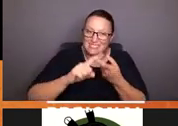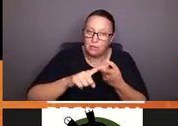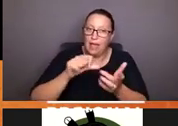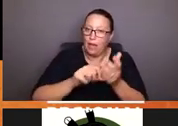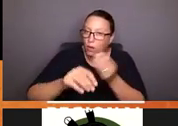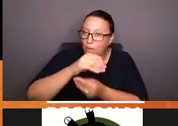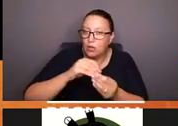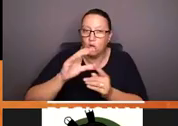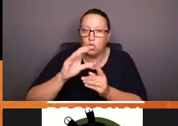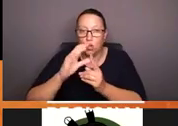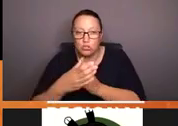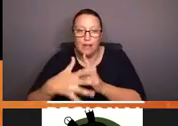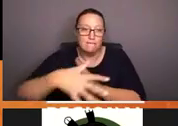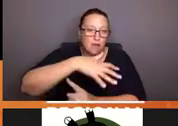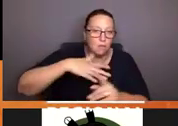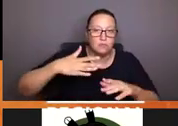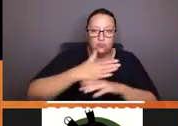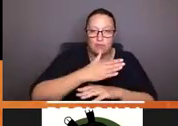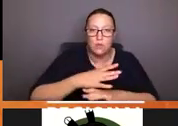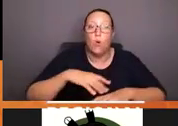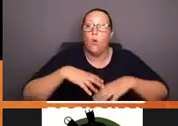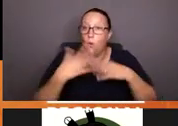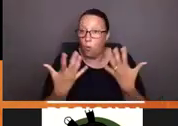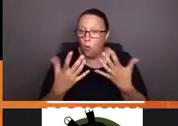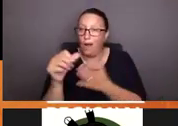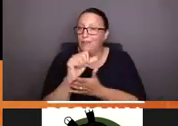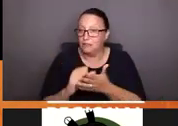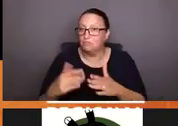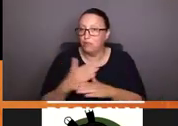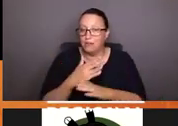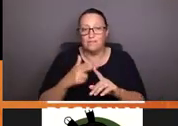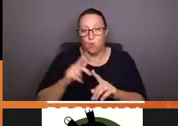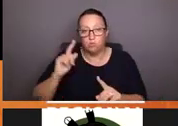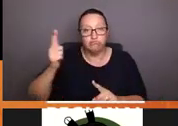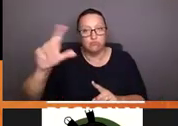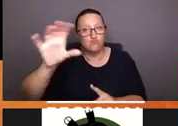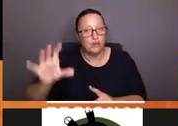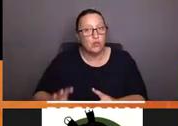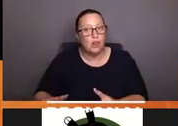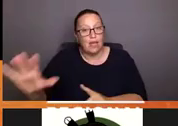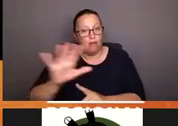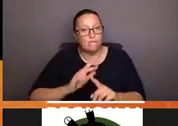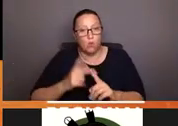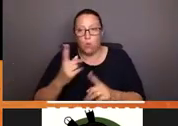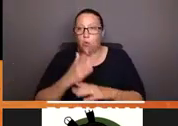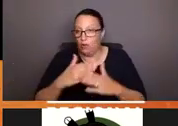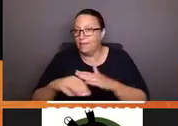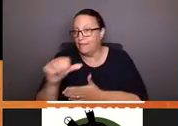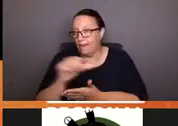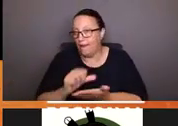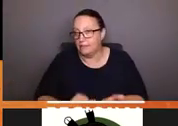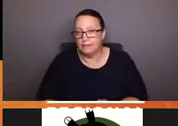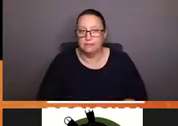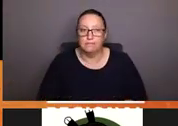and environmental careers and/or artistic practices for regional and remote artists and arts workers.